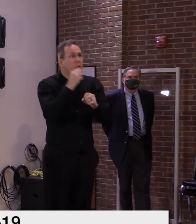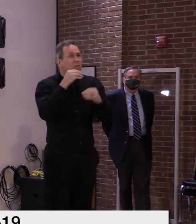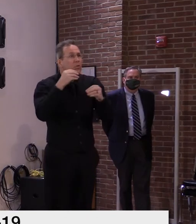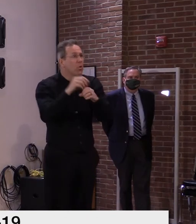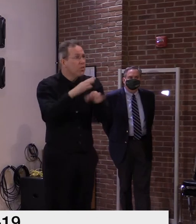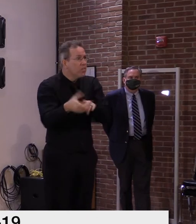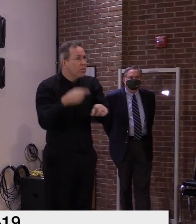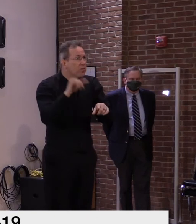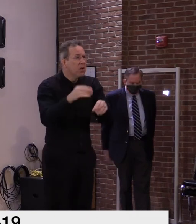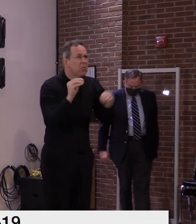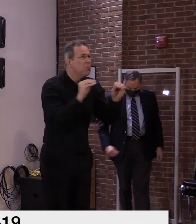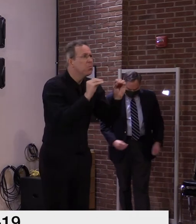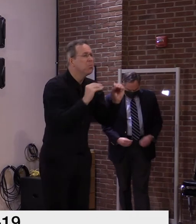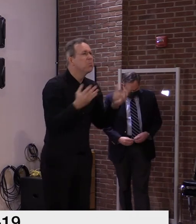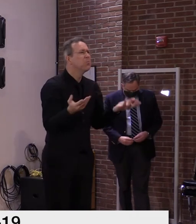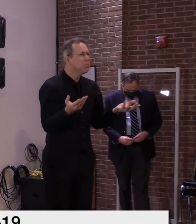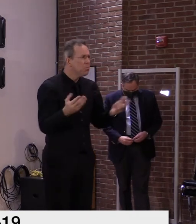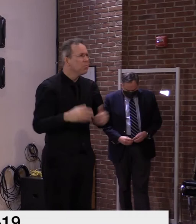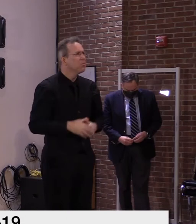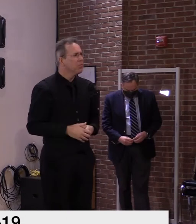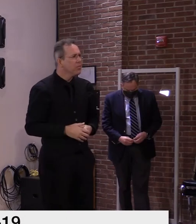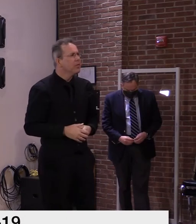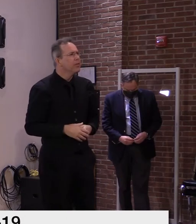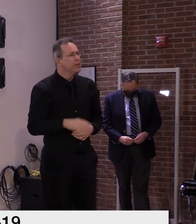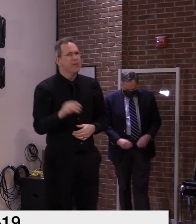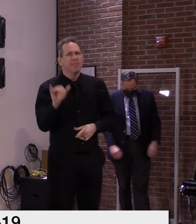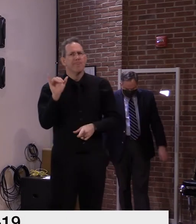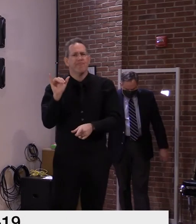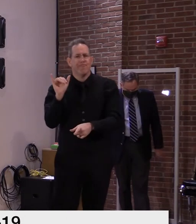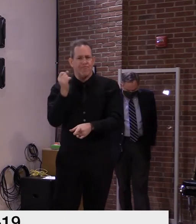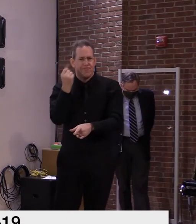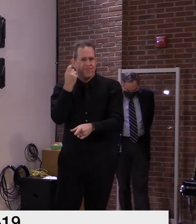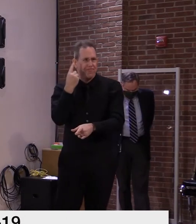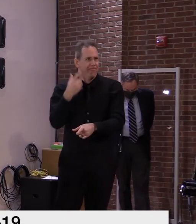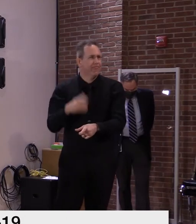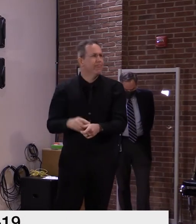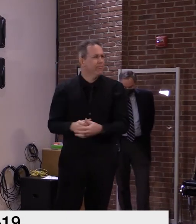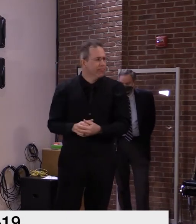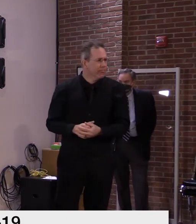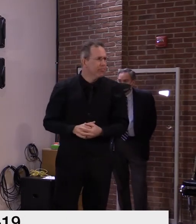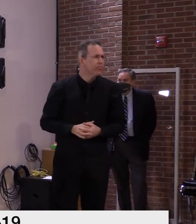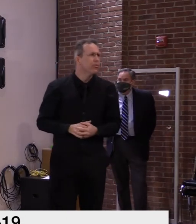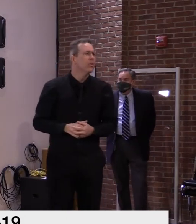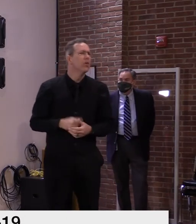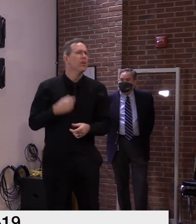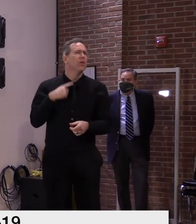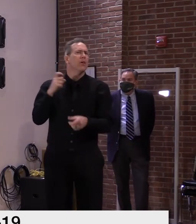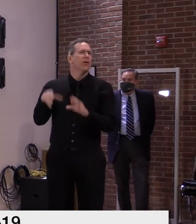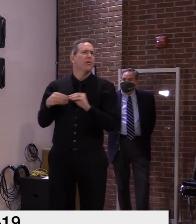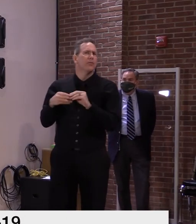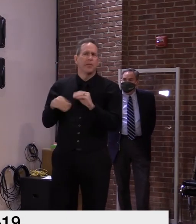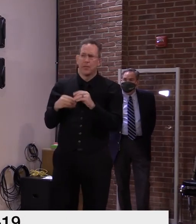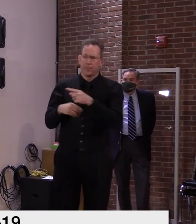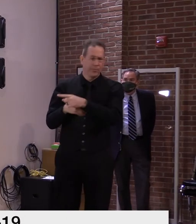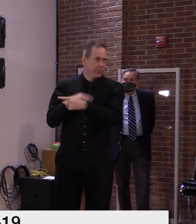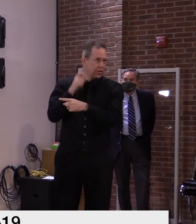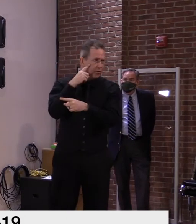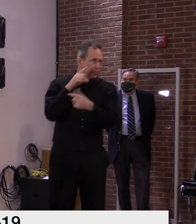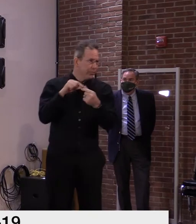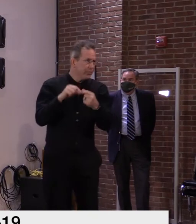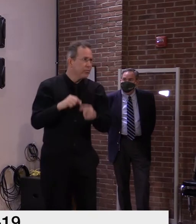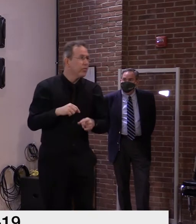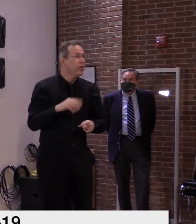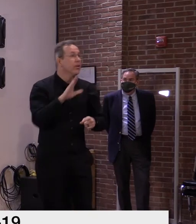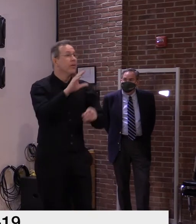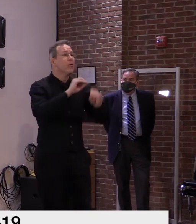is important. Thank you. Mike, yeah. I would just add as well, if we all of a sudden, and I want to be clear about this, if